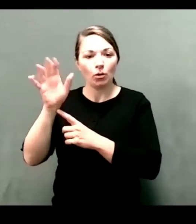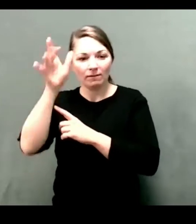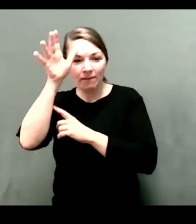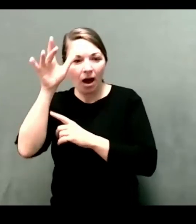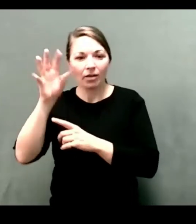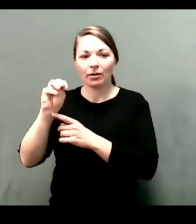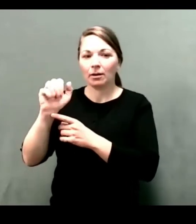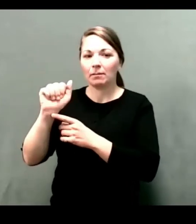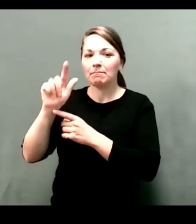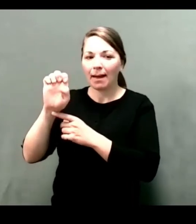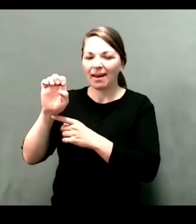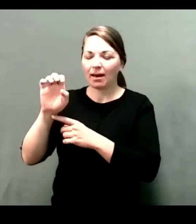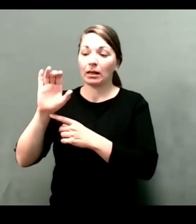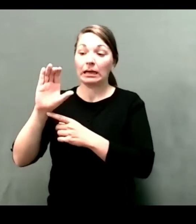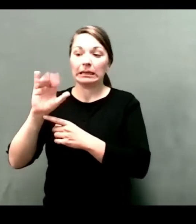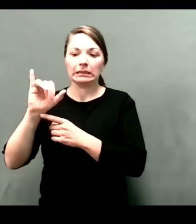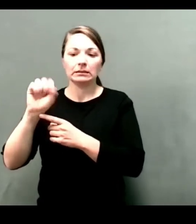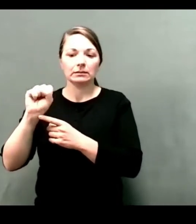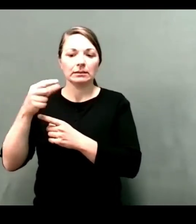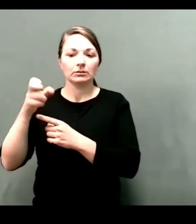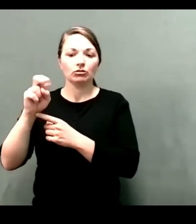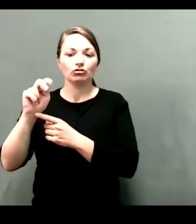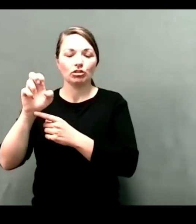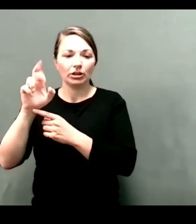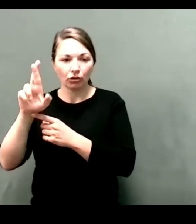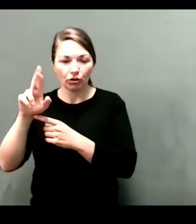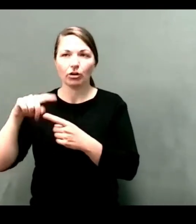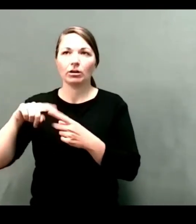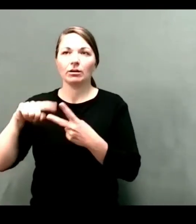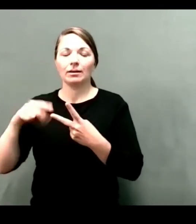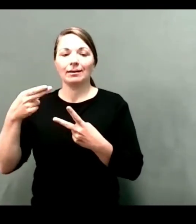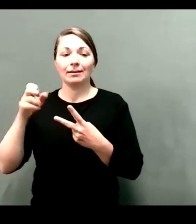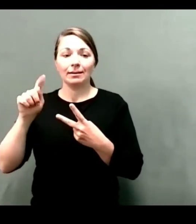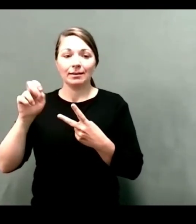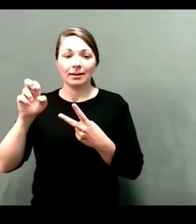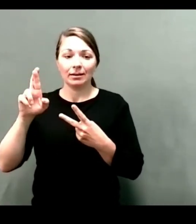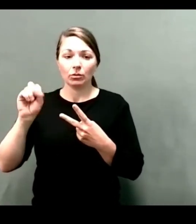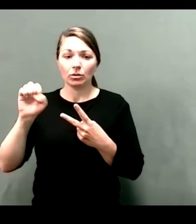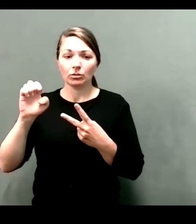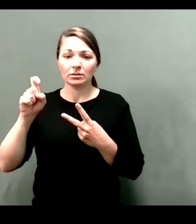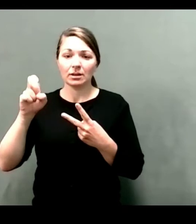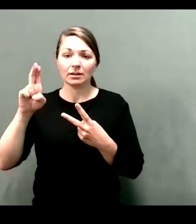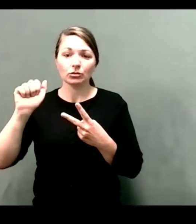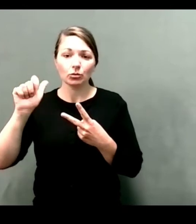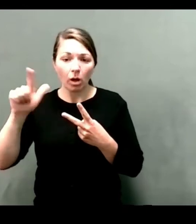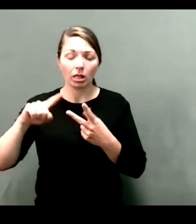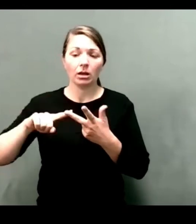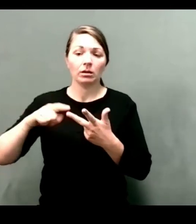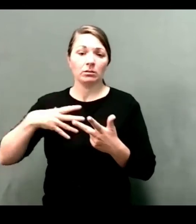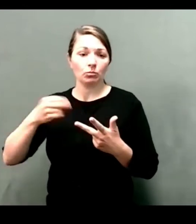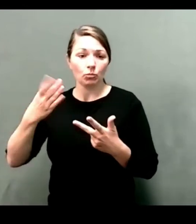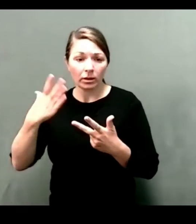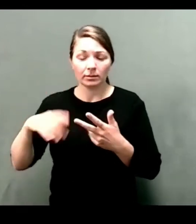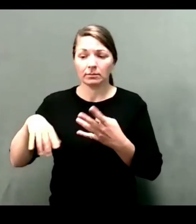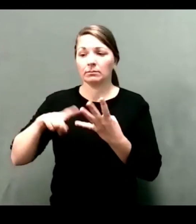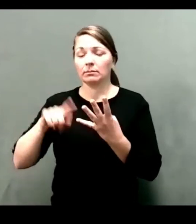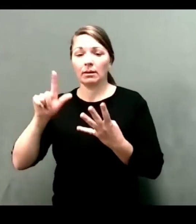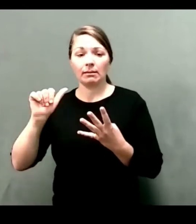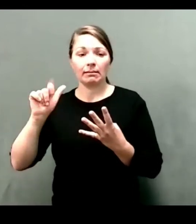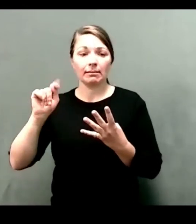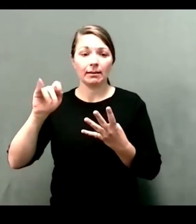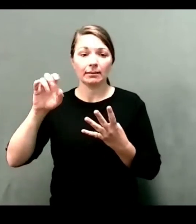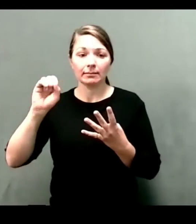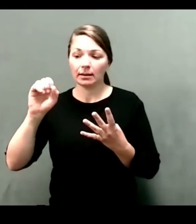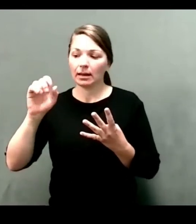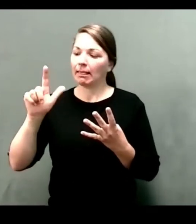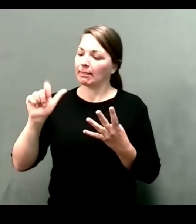he was male, he was cisgender, heterosexual, and Caucasian and Latinx. These pieces were important for us to capture